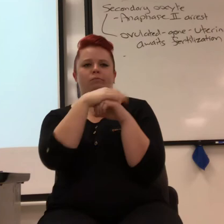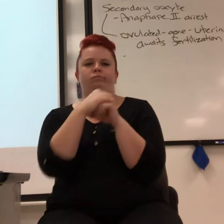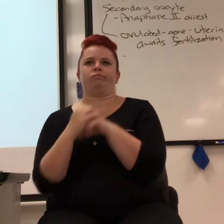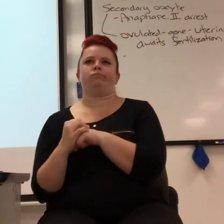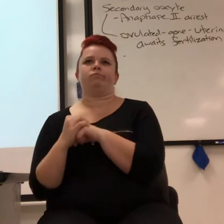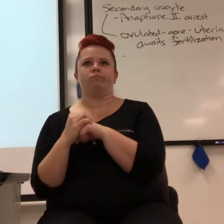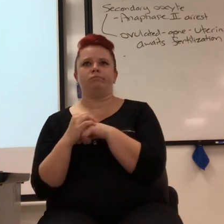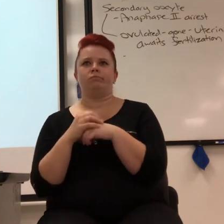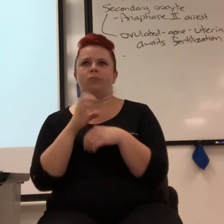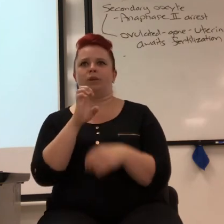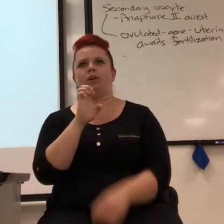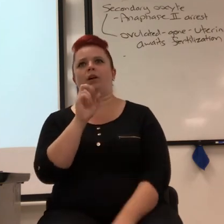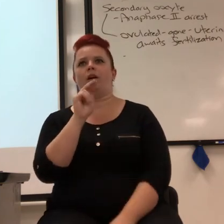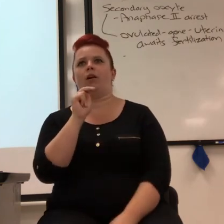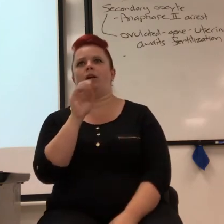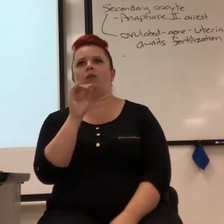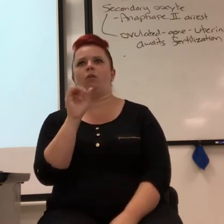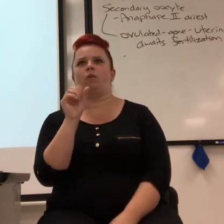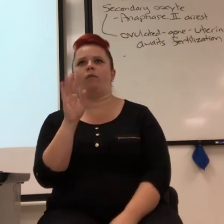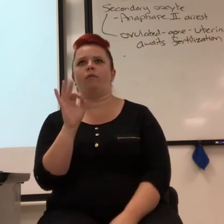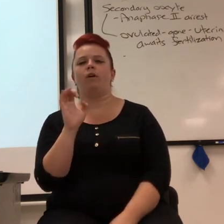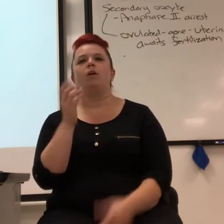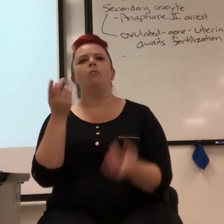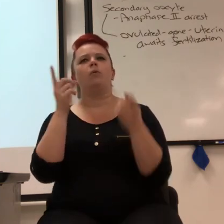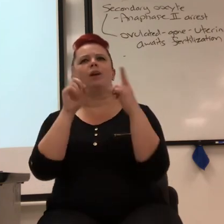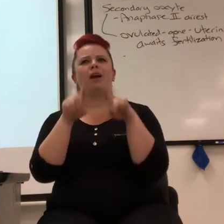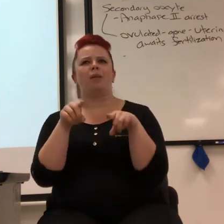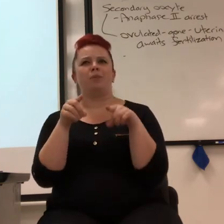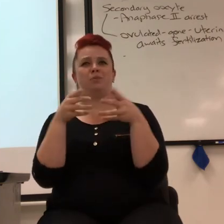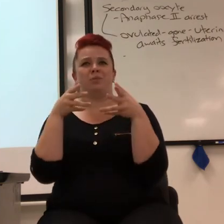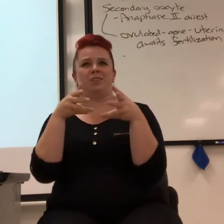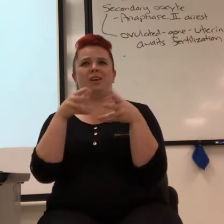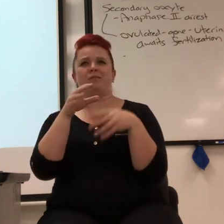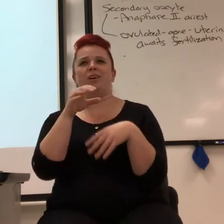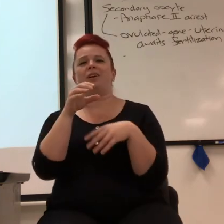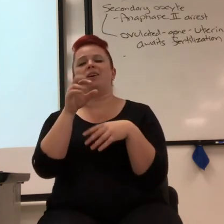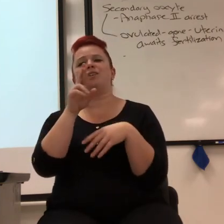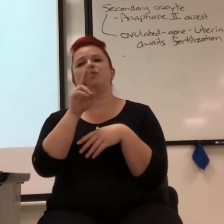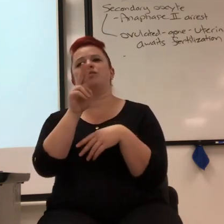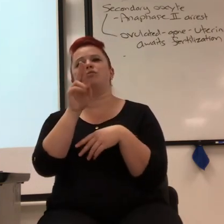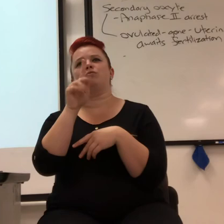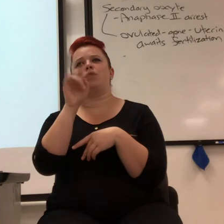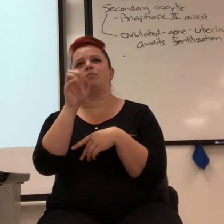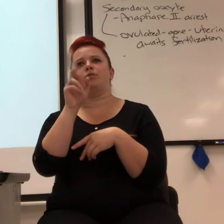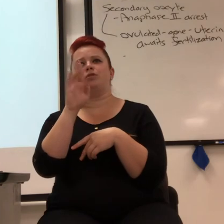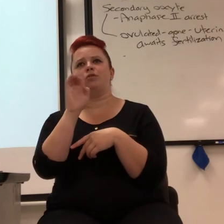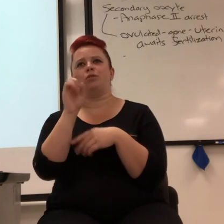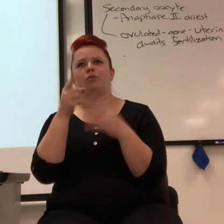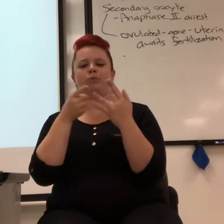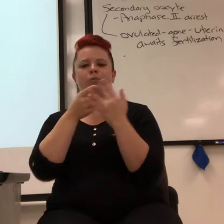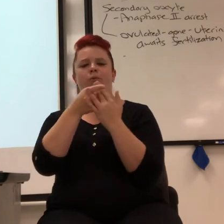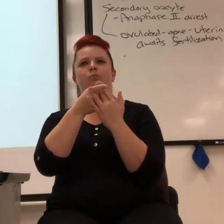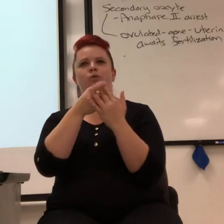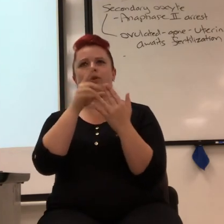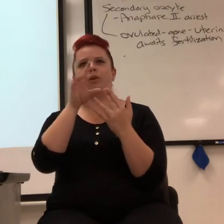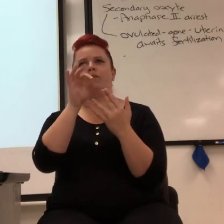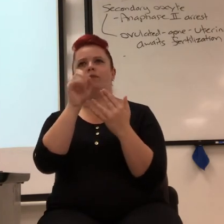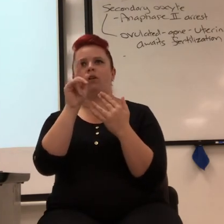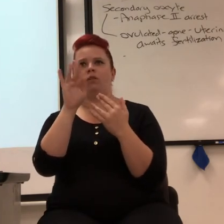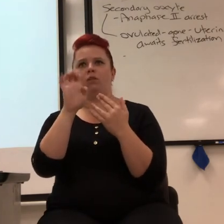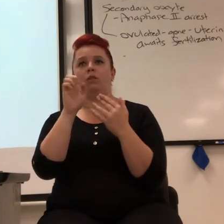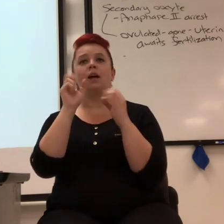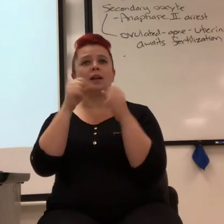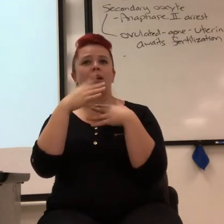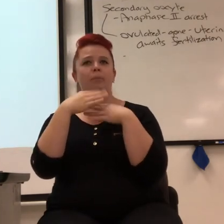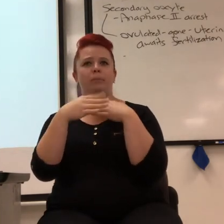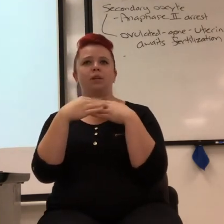But what's left behind? You have a ruptured follicle. A ruptured follicle will bleed after ovulation. They call it a bleeding body